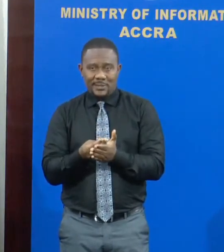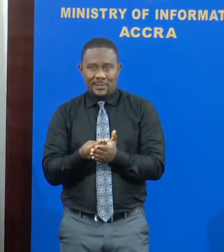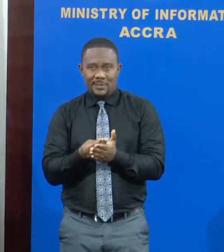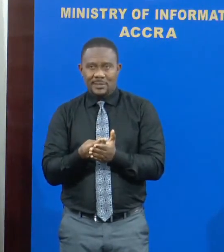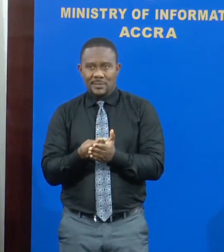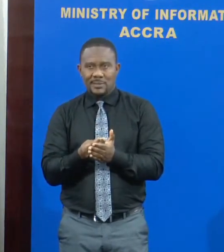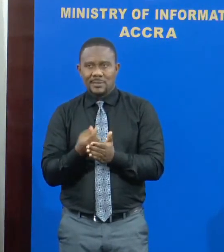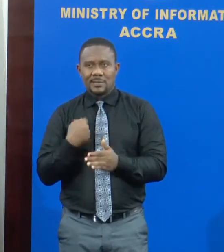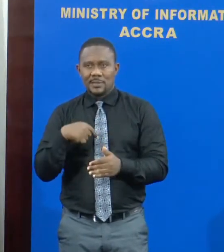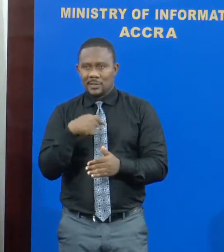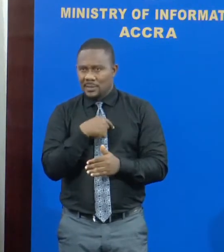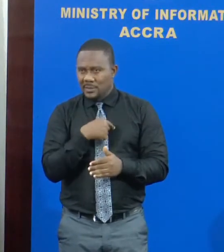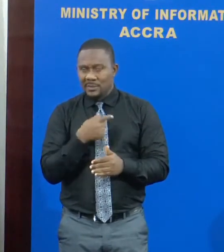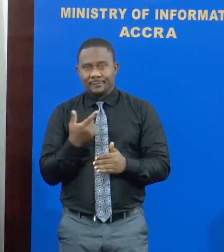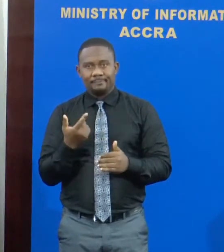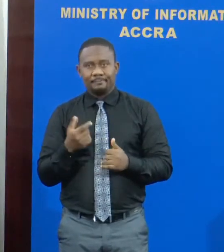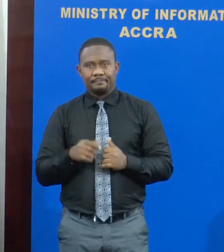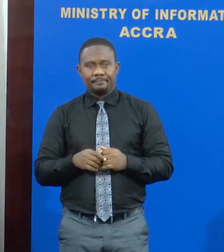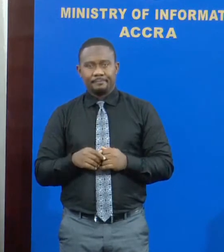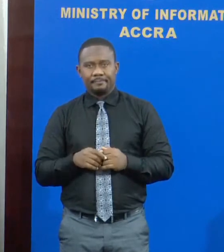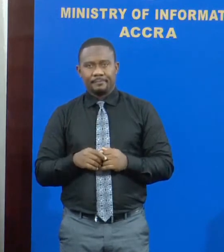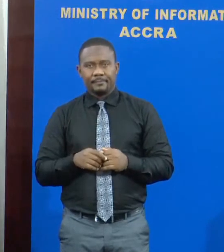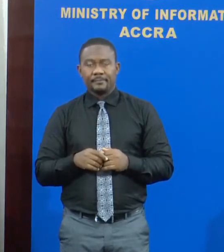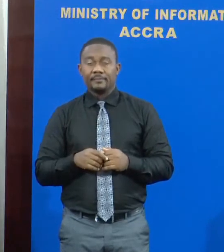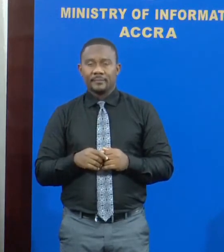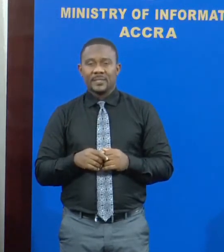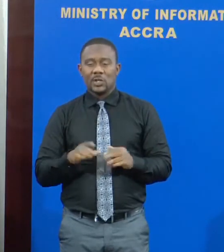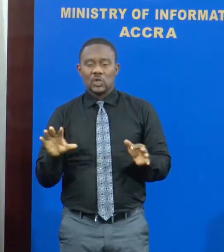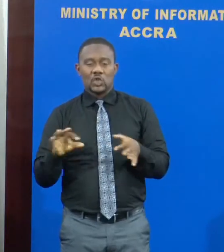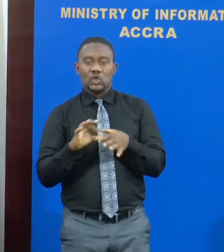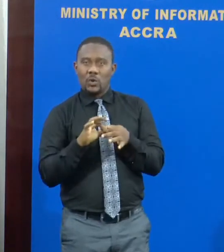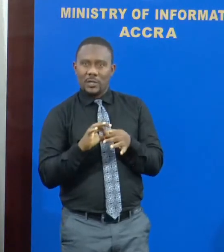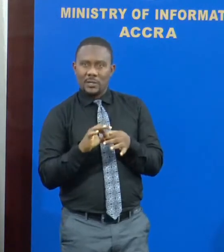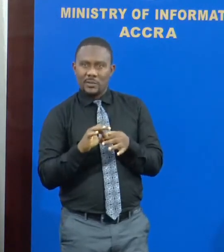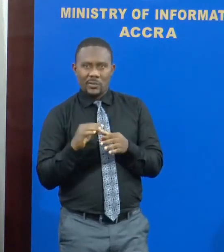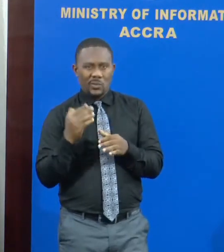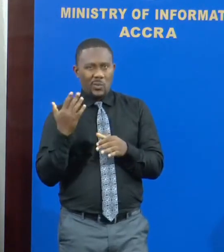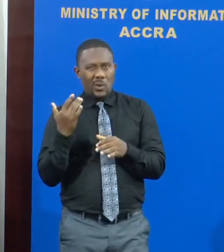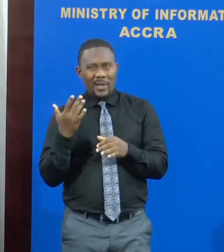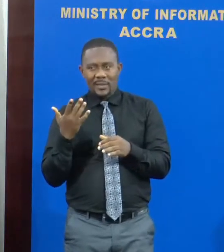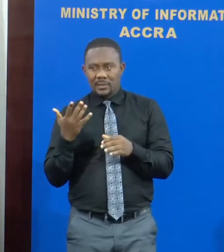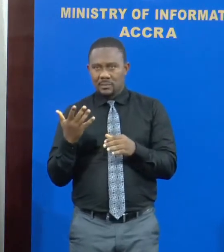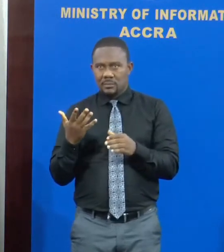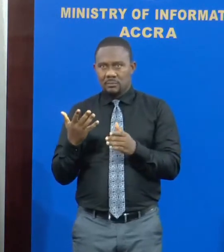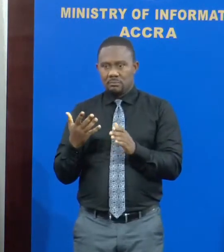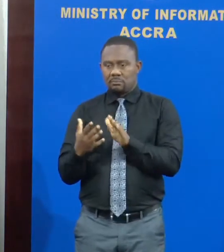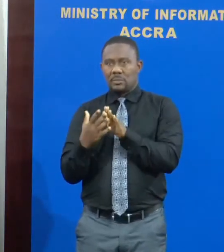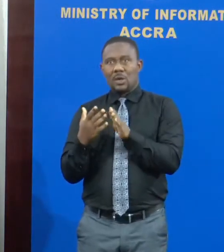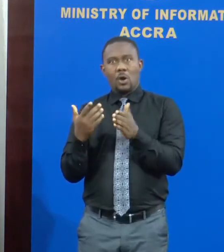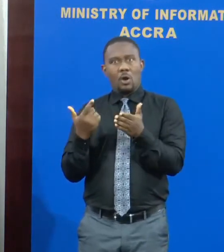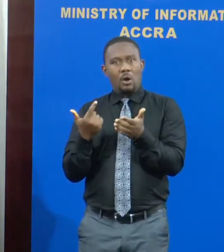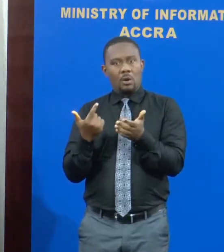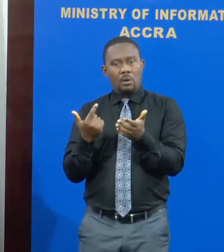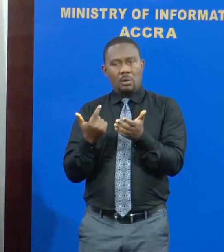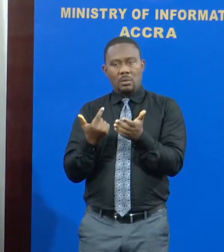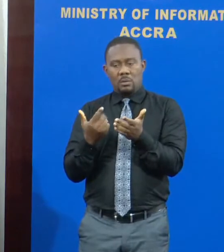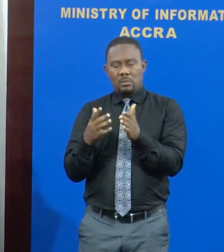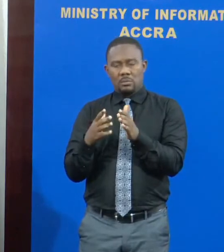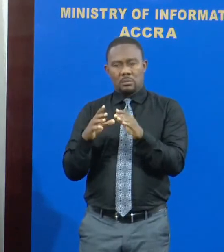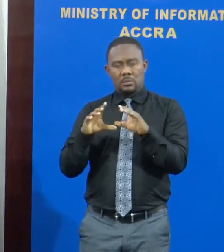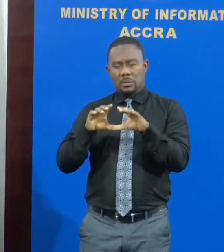we are very happy to latch onto this because we do not have to continue printing cards as